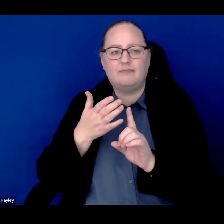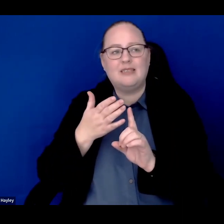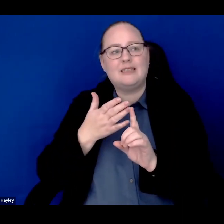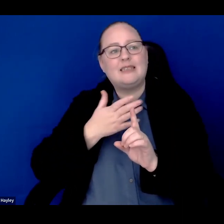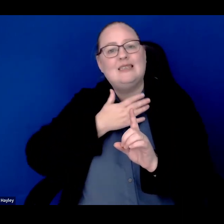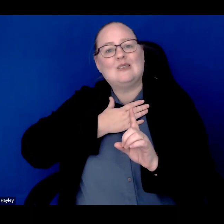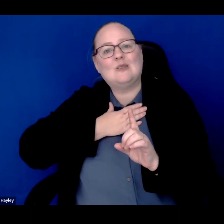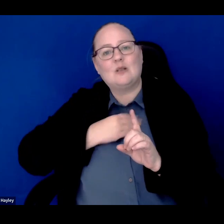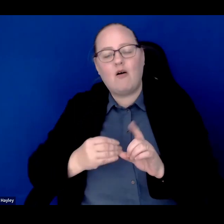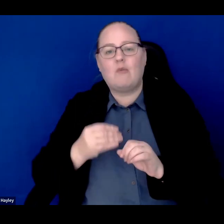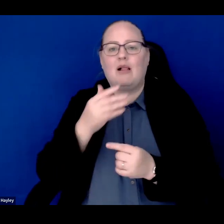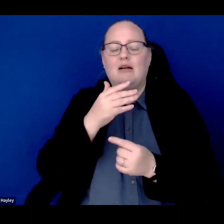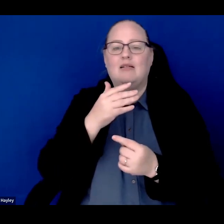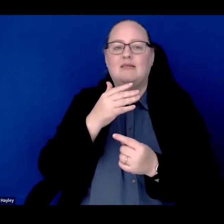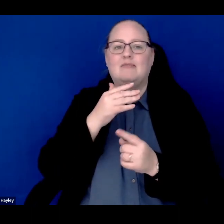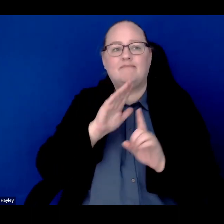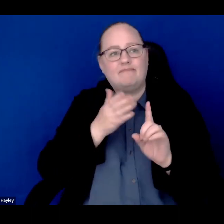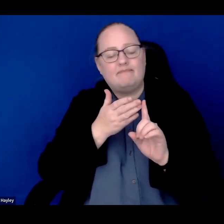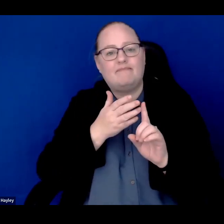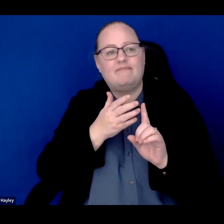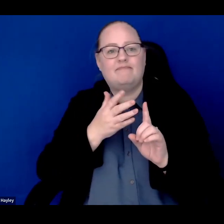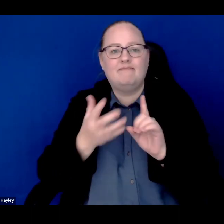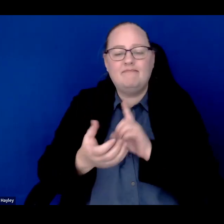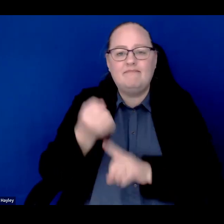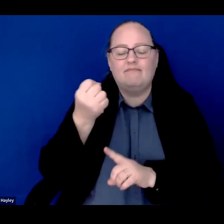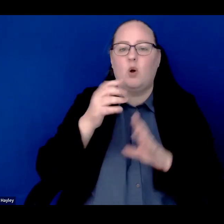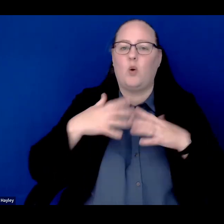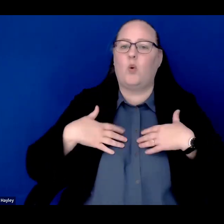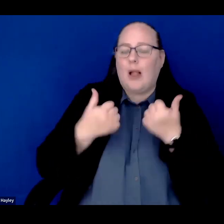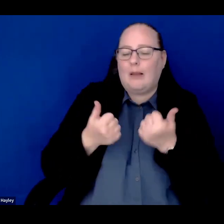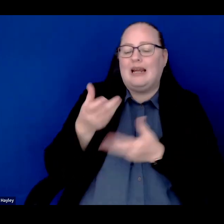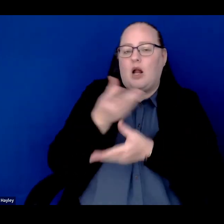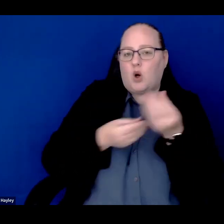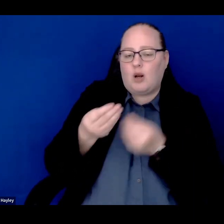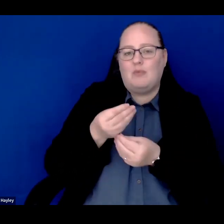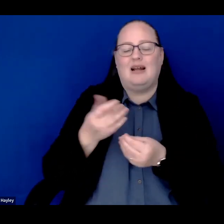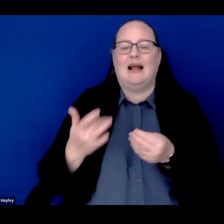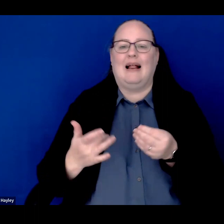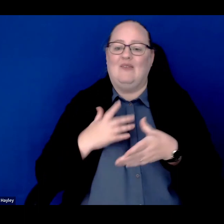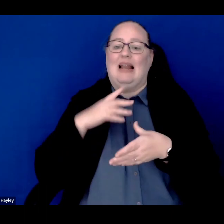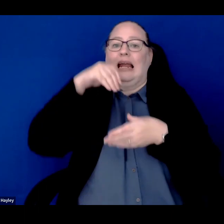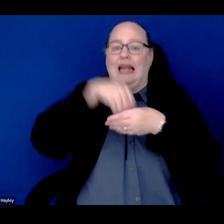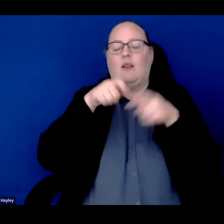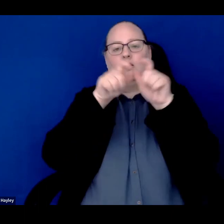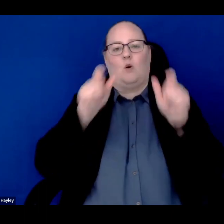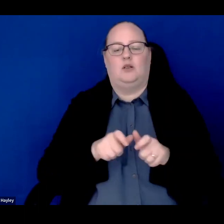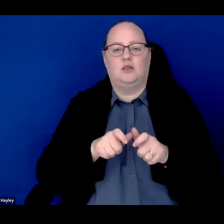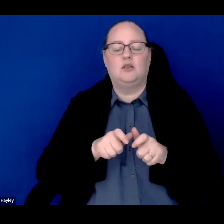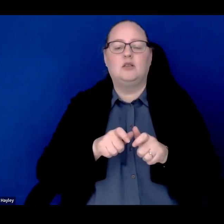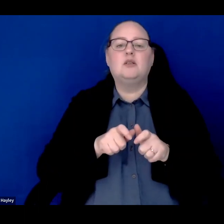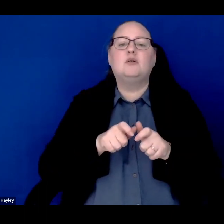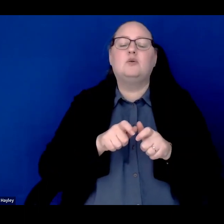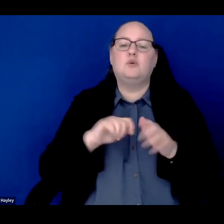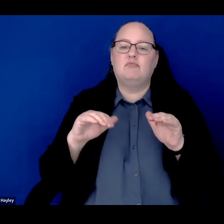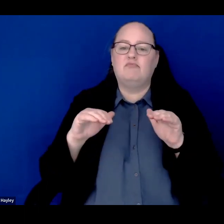economy, a sustainable steady state, well-being economies, living in the donut. They all share this common goal of meeting the needs of all people within the means